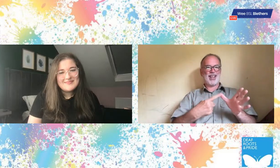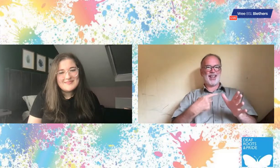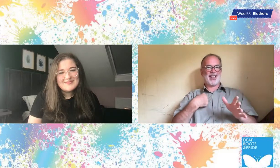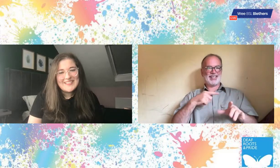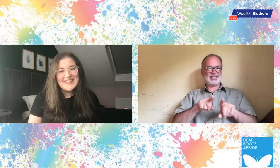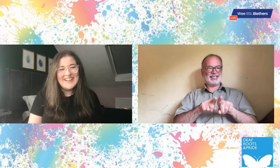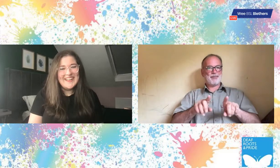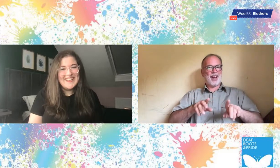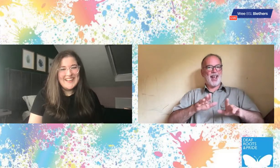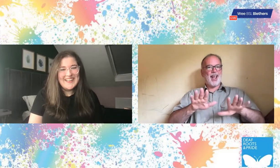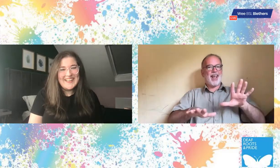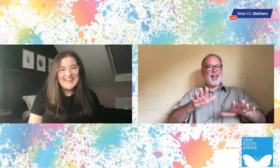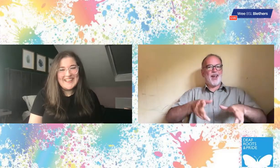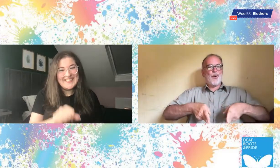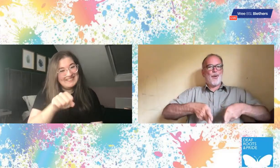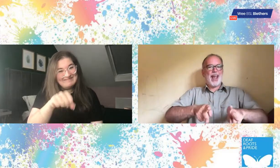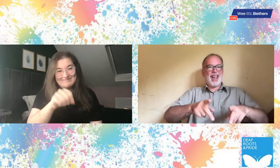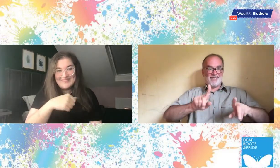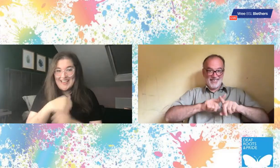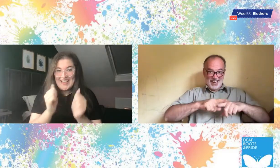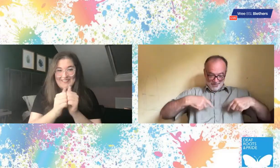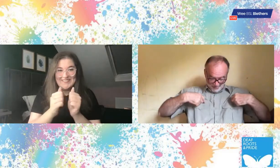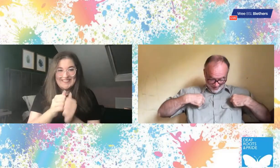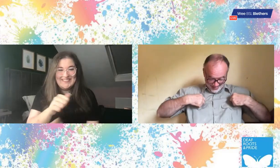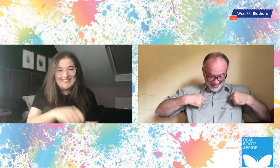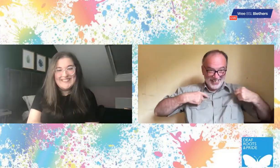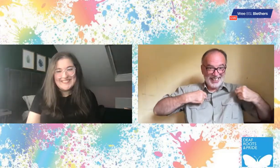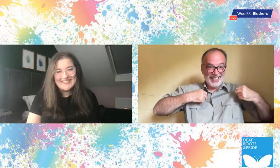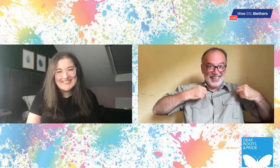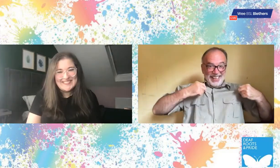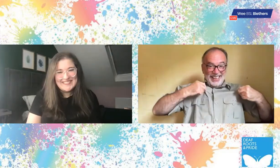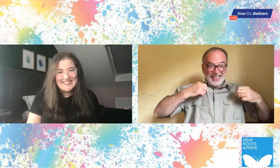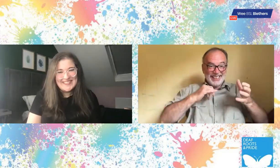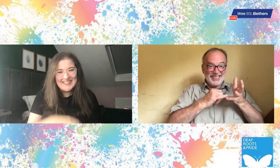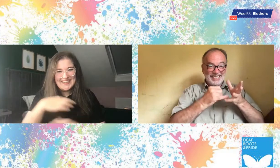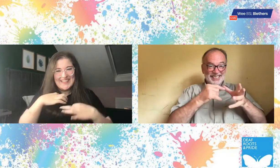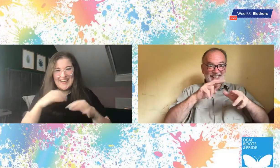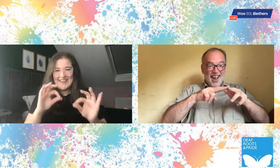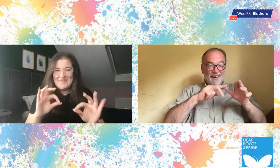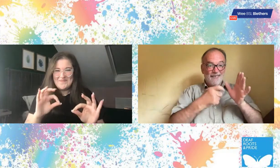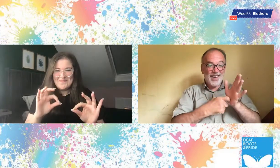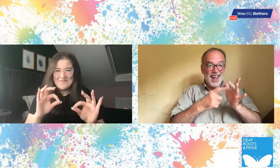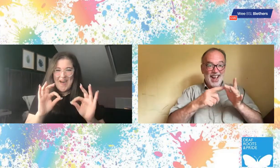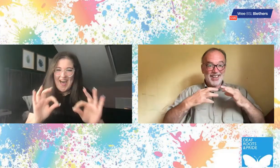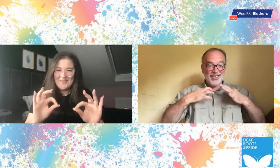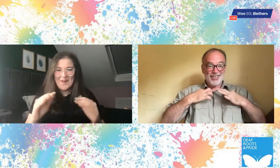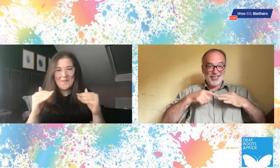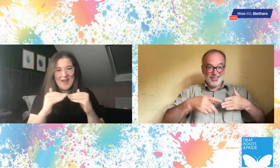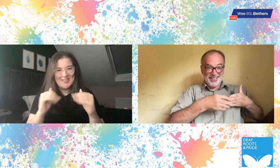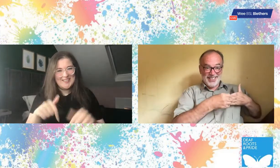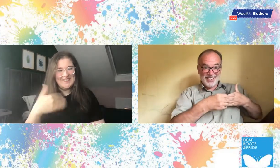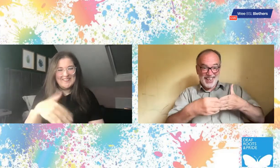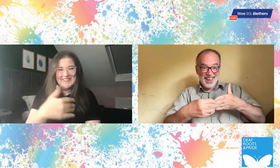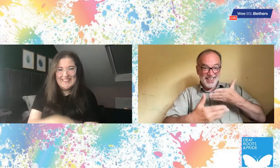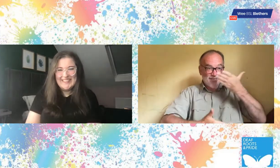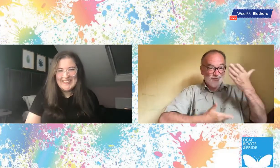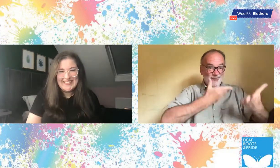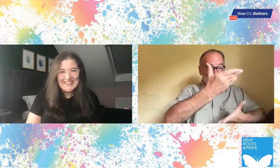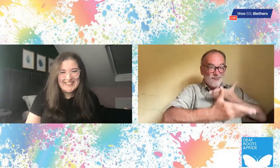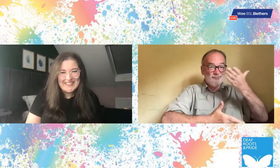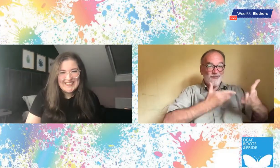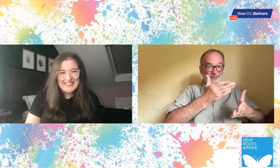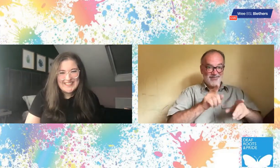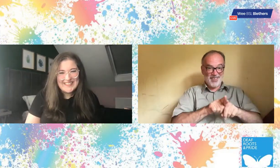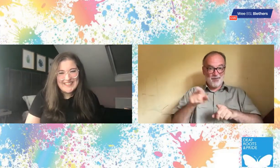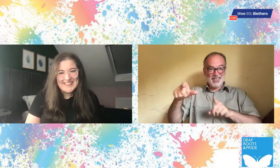Um, I've been called the deaf David Attenborough, actually. So and yeah, I try and copy even his shirt. This is my